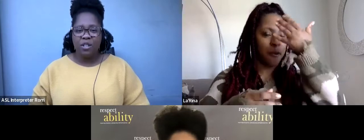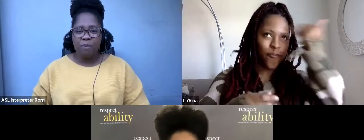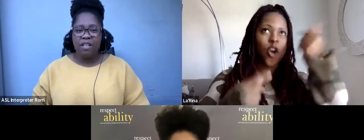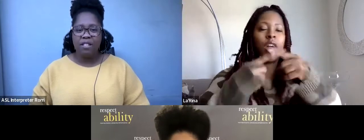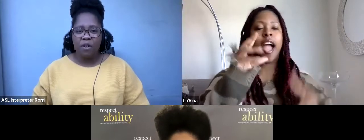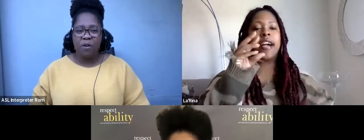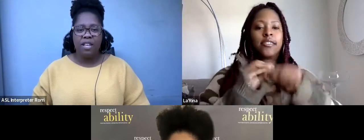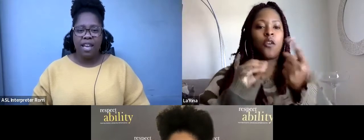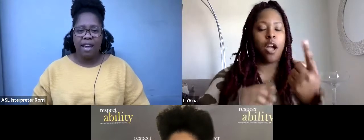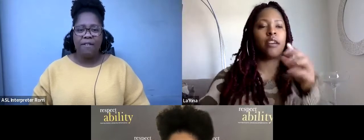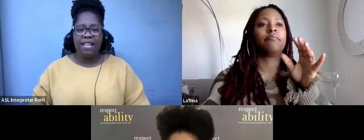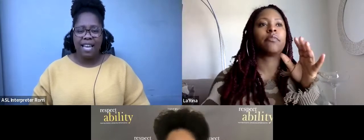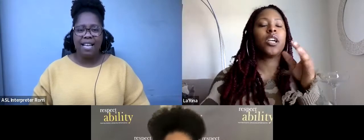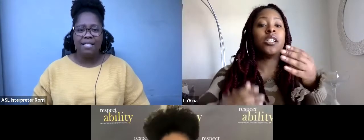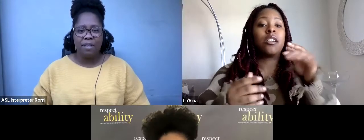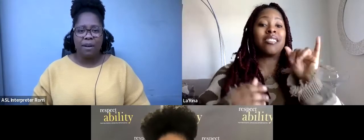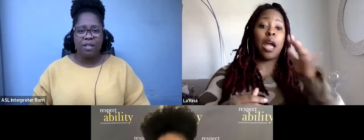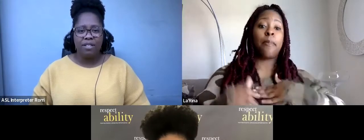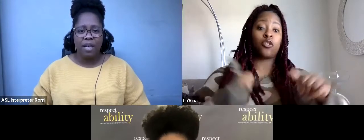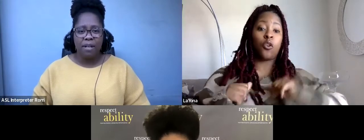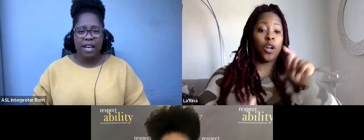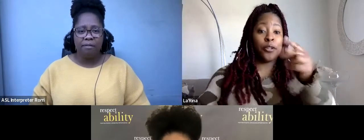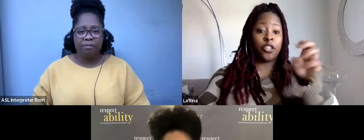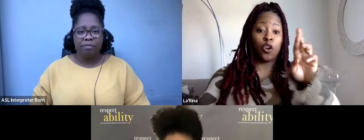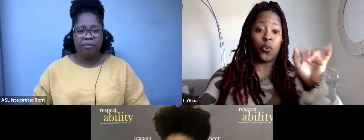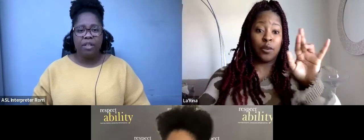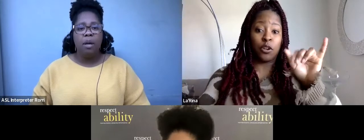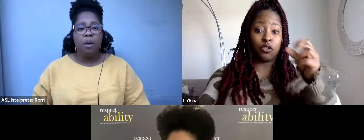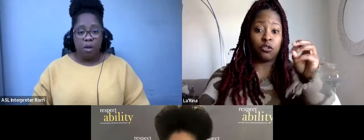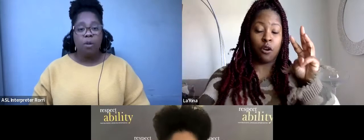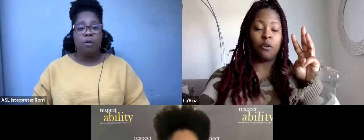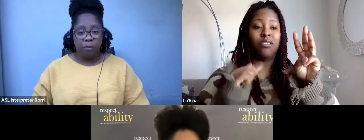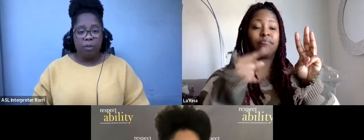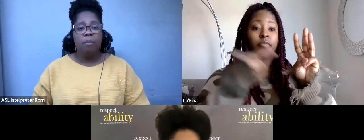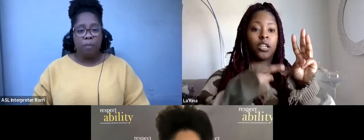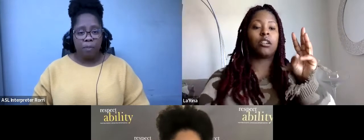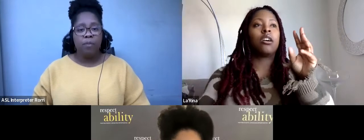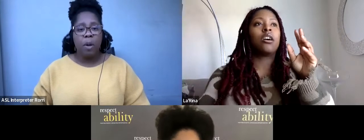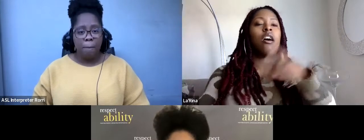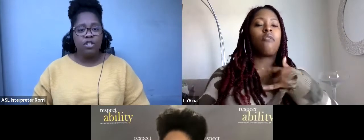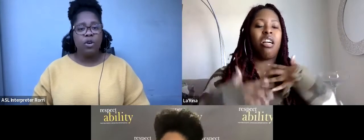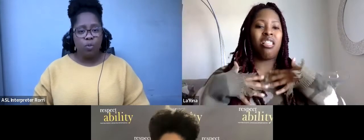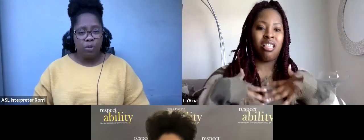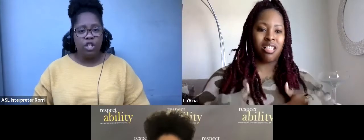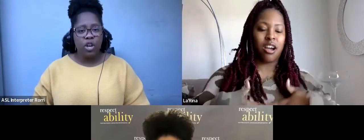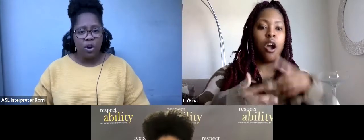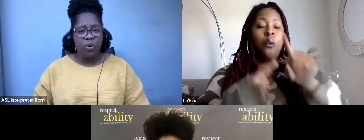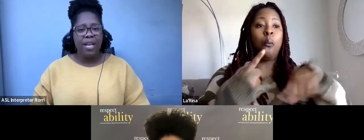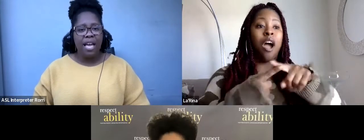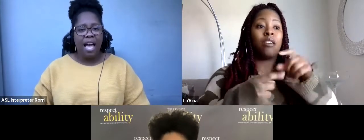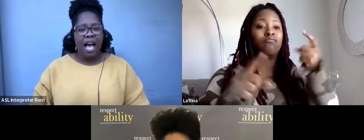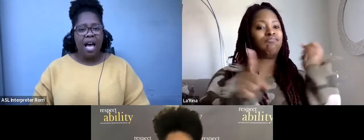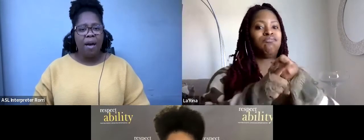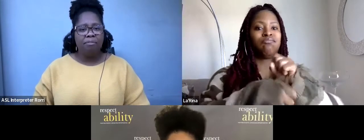Yeah, so because of COVID, I forgot to add something I want to say about that. Go for it. We're still recording. My show, the RiRi Show,